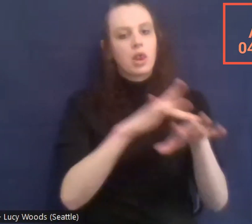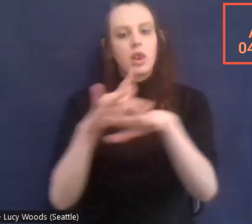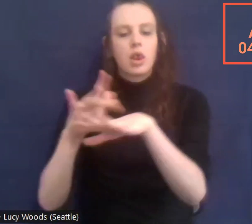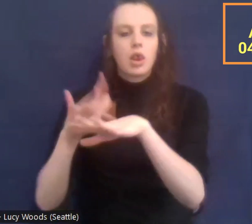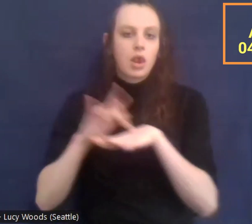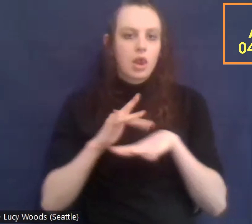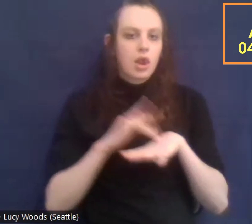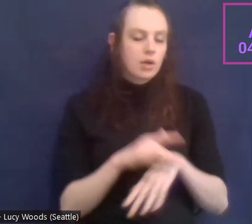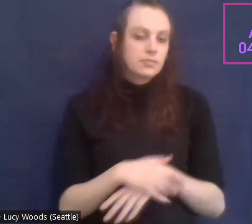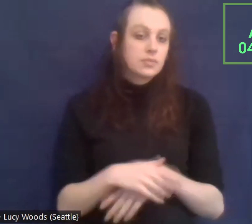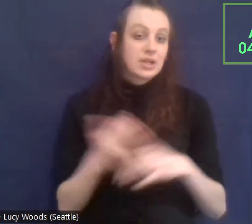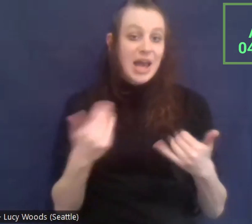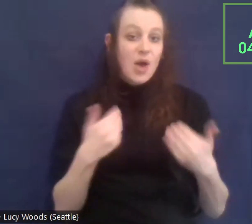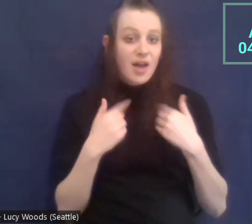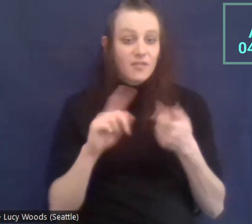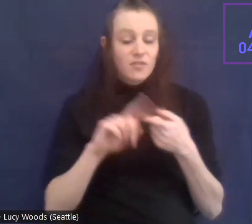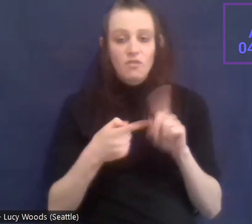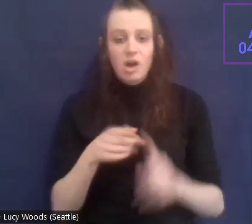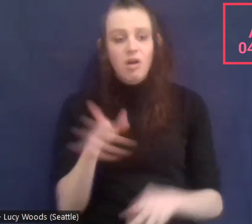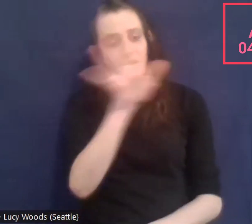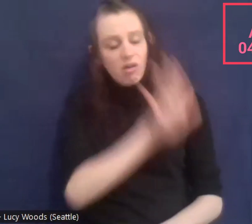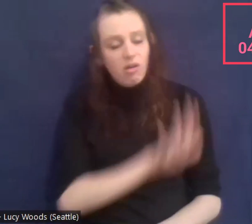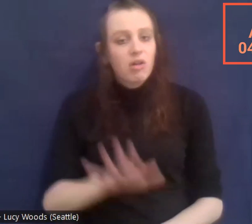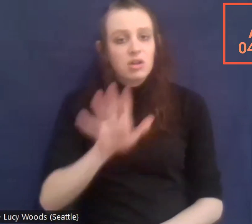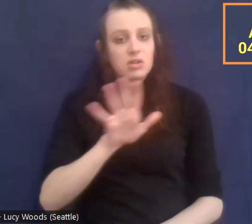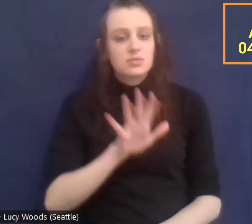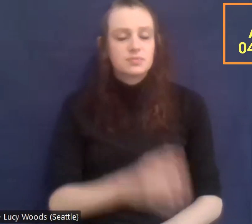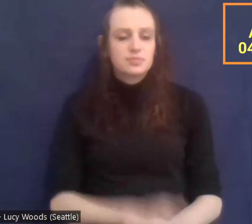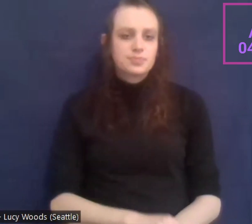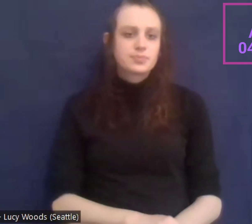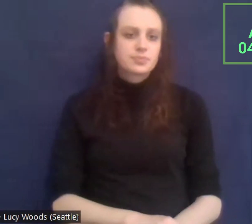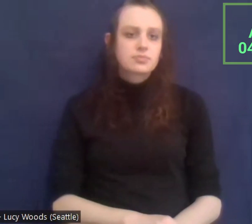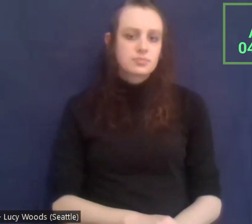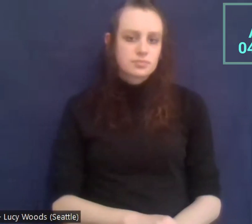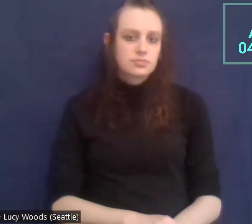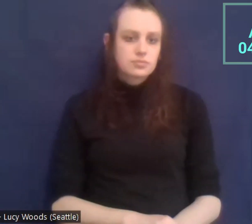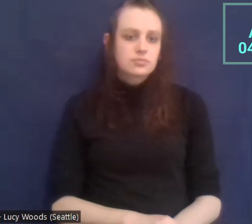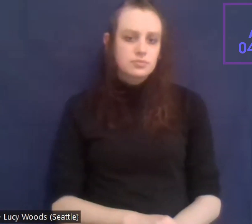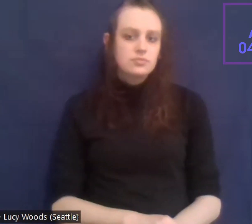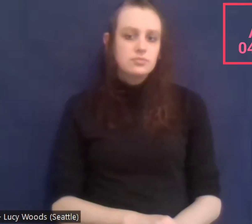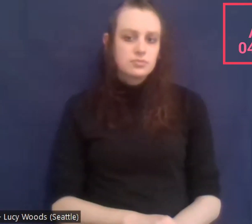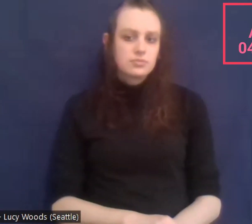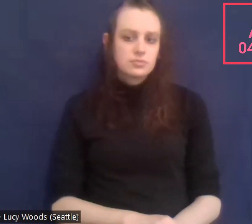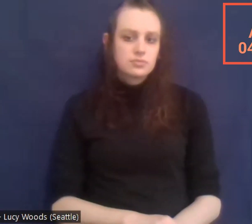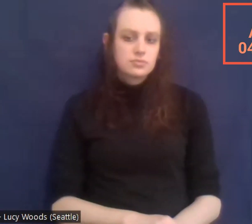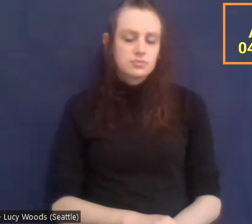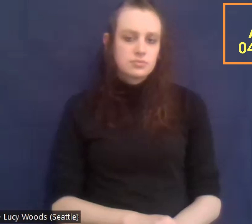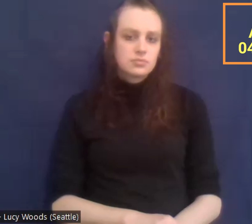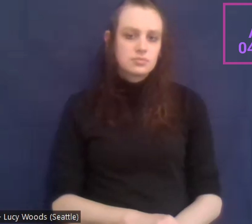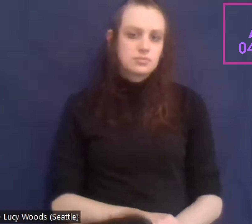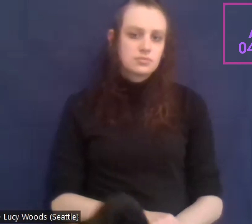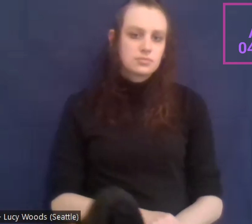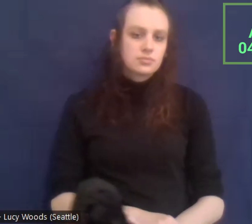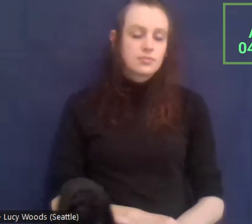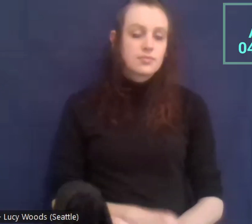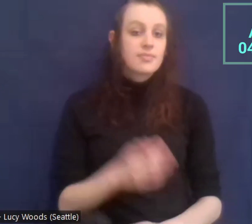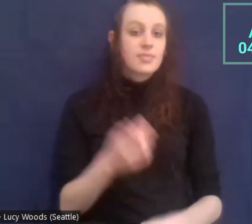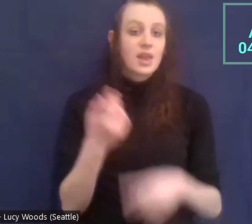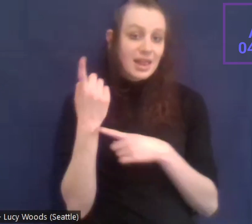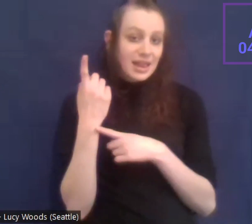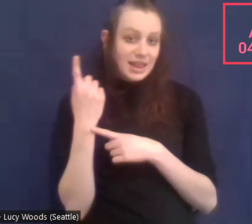so now I got friends all over the place, like all over the place. Um, this last year, I